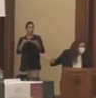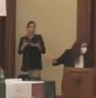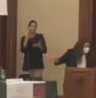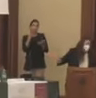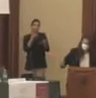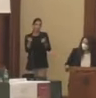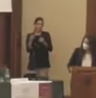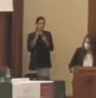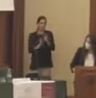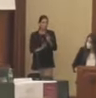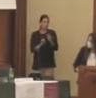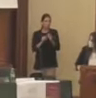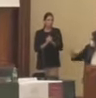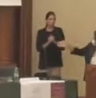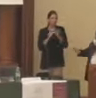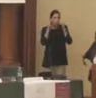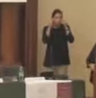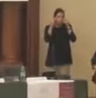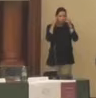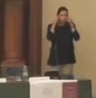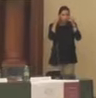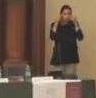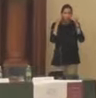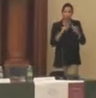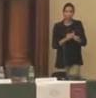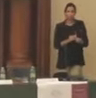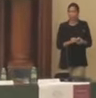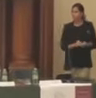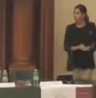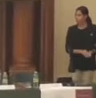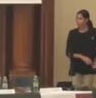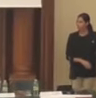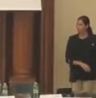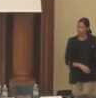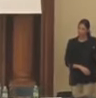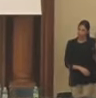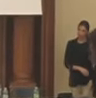un attimino, visto che... Prego, vieni pure qua. Sì.